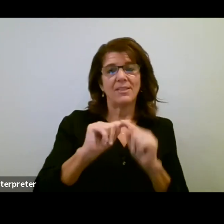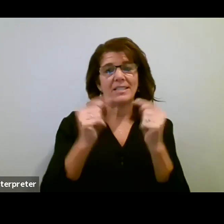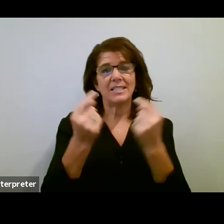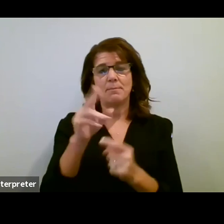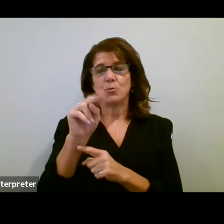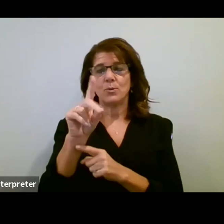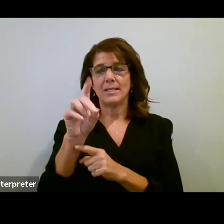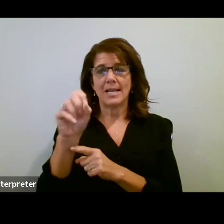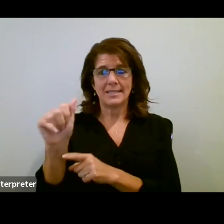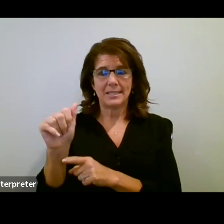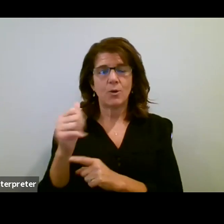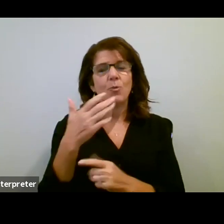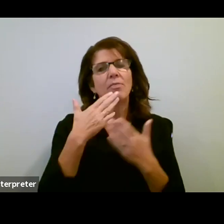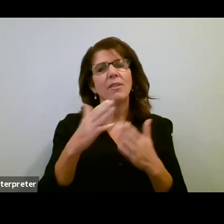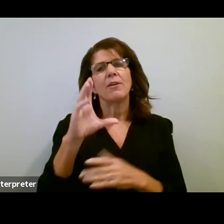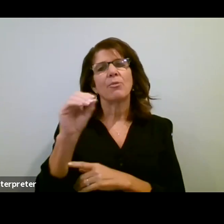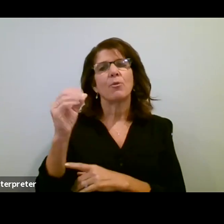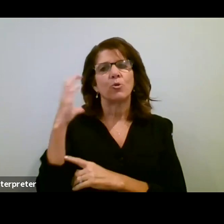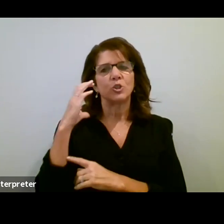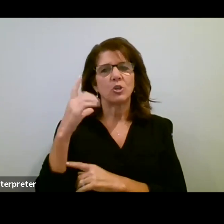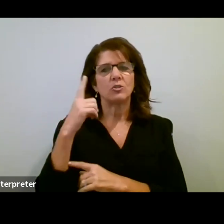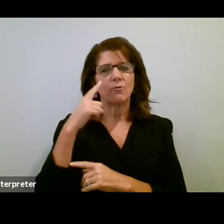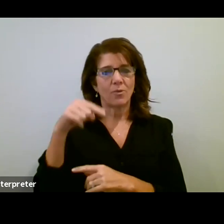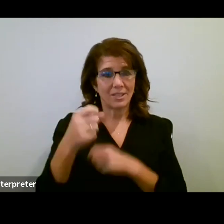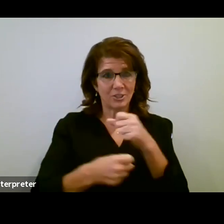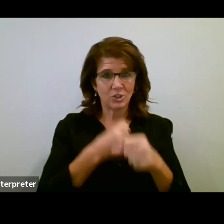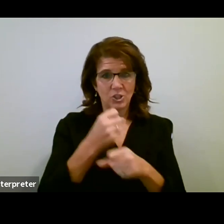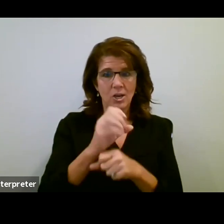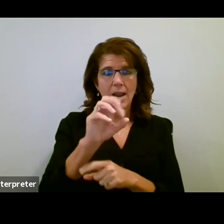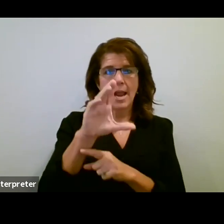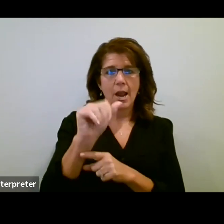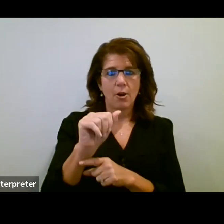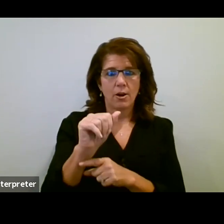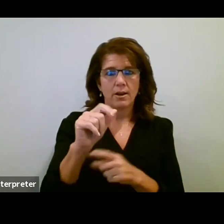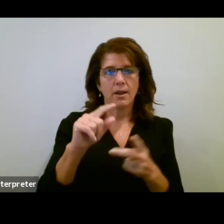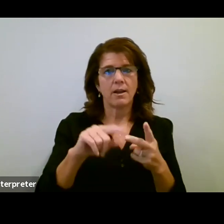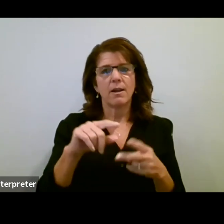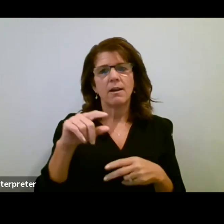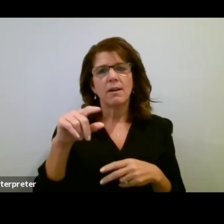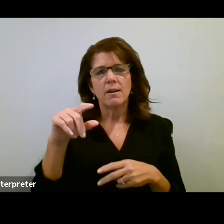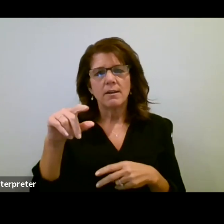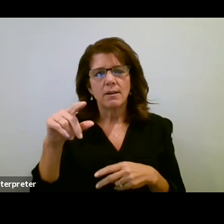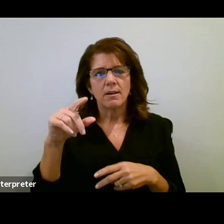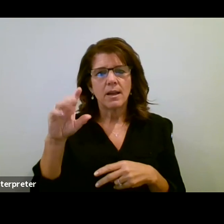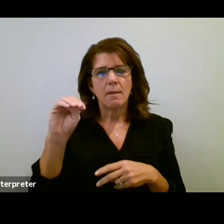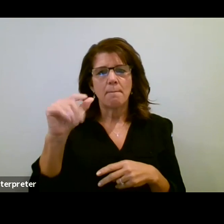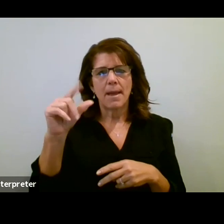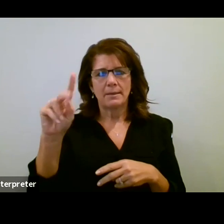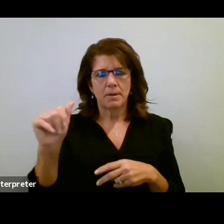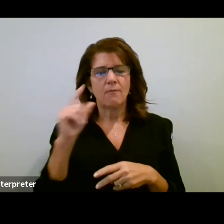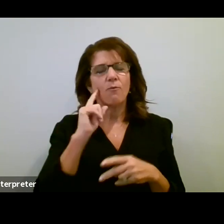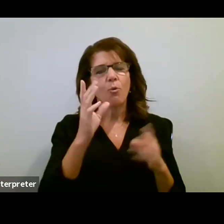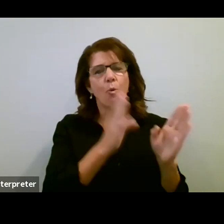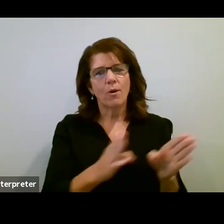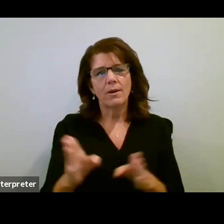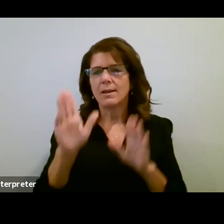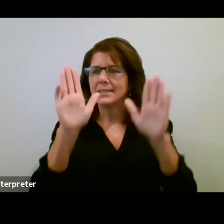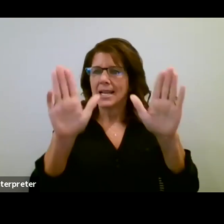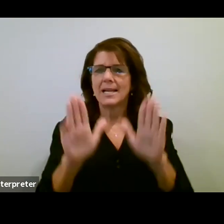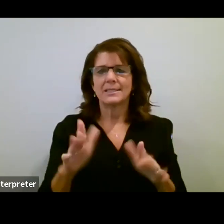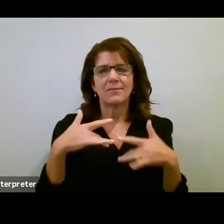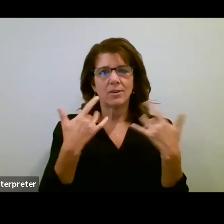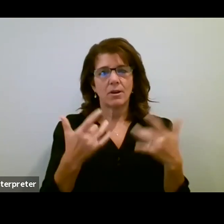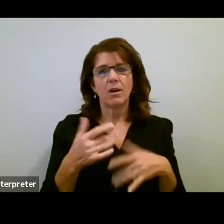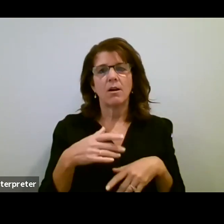we thank the co-chairs of this year's commemoration, Erica and Magda, for organizing an excellent event. I